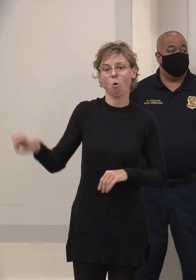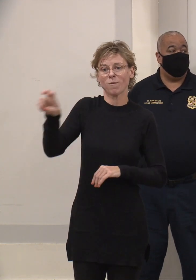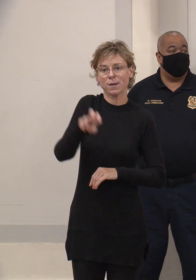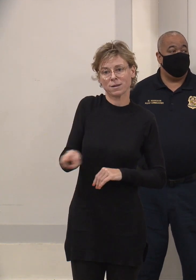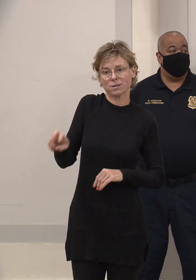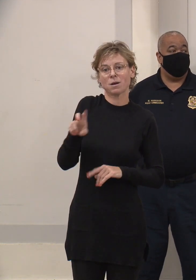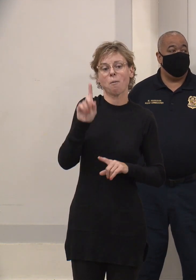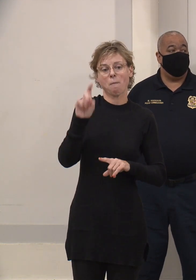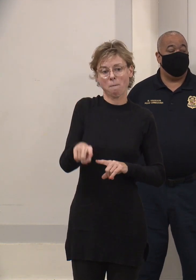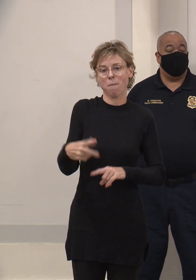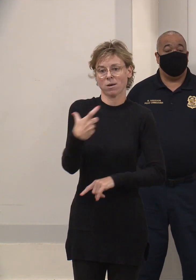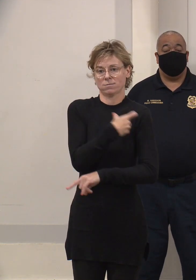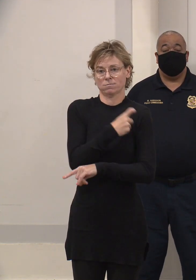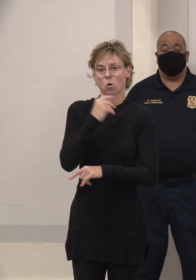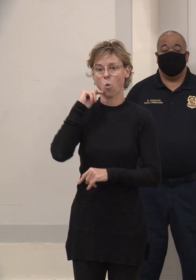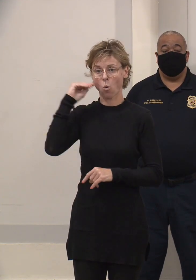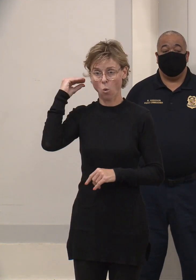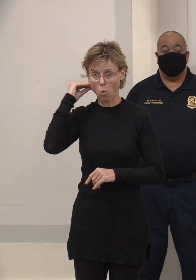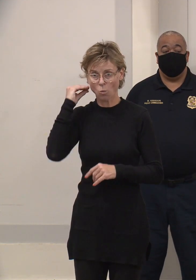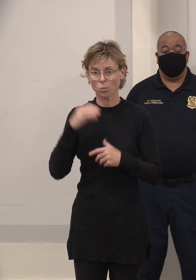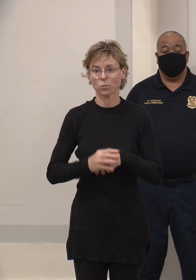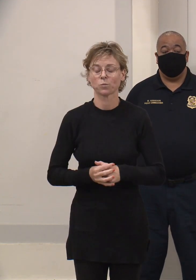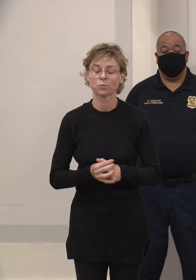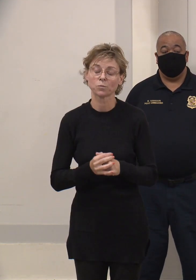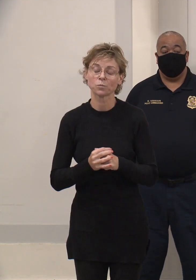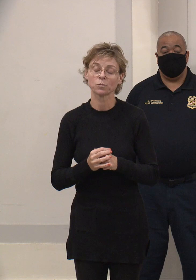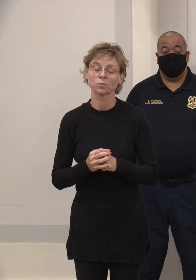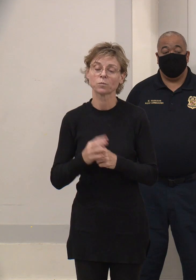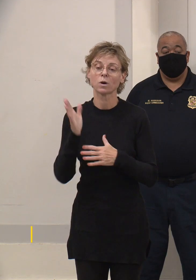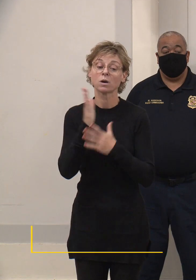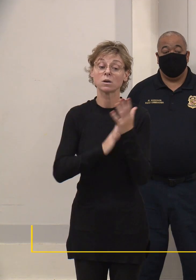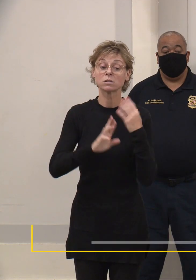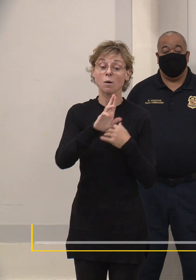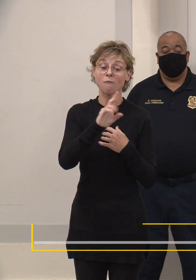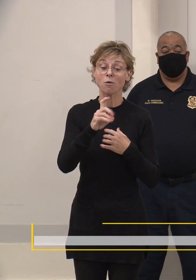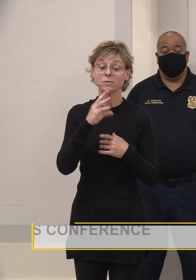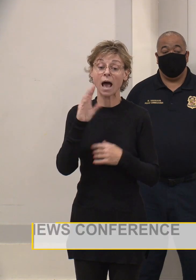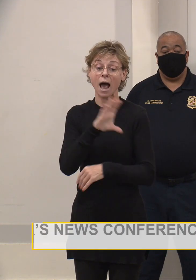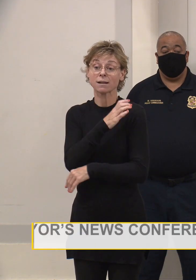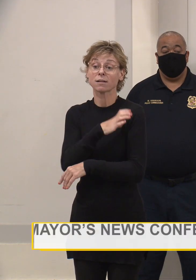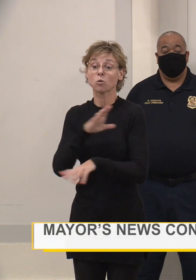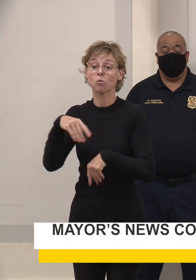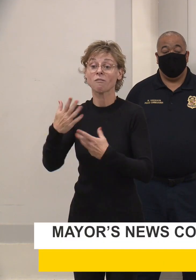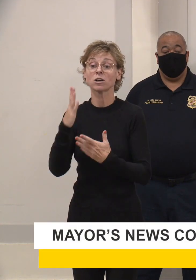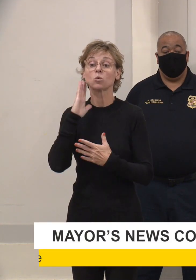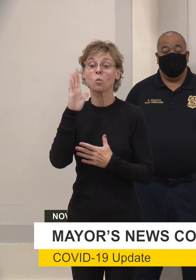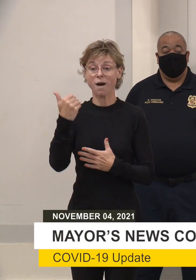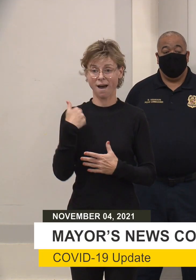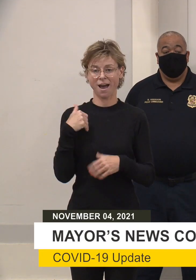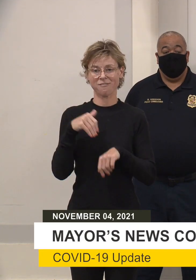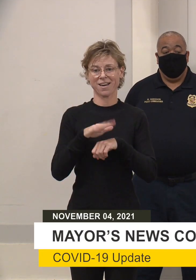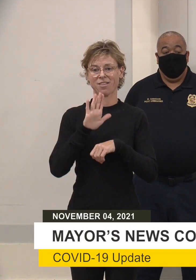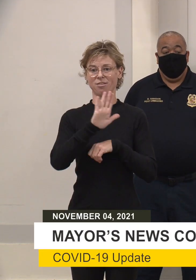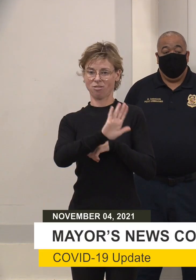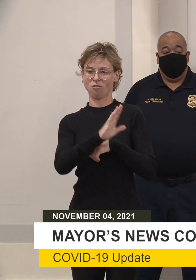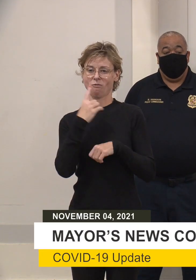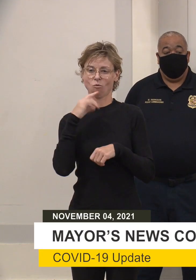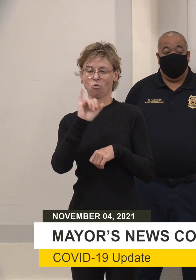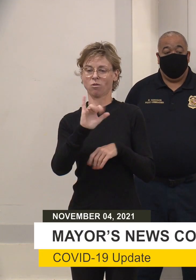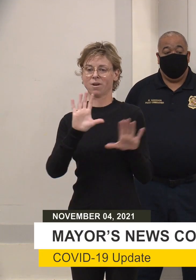at home. Some pharmacies and clinical providers' offices will also have the vaccine available for this age